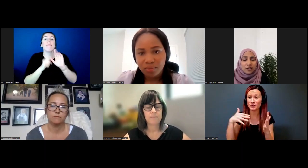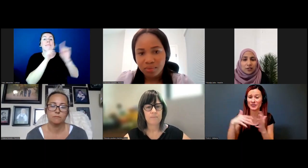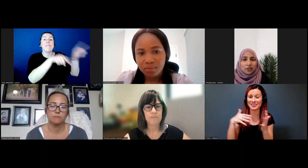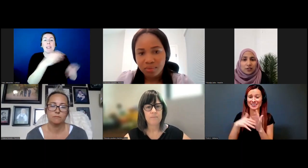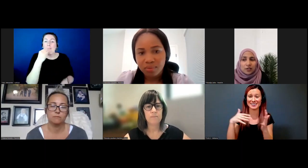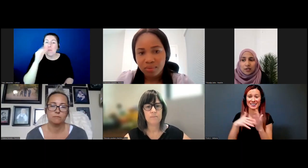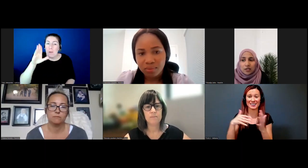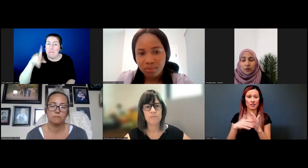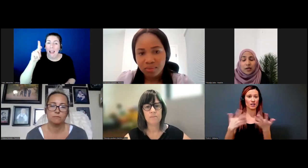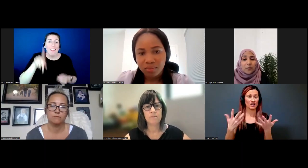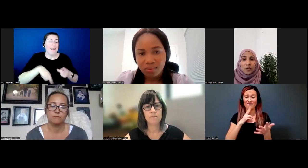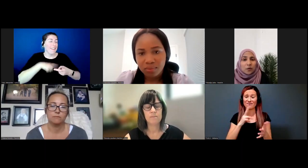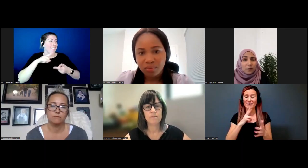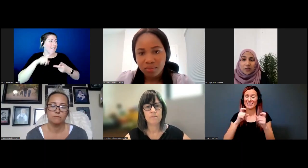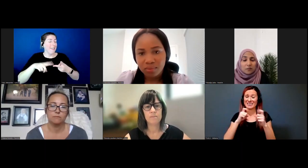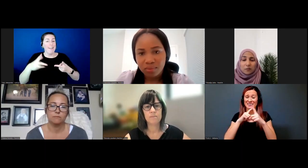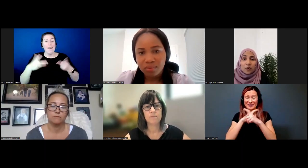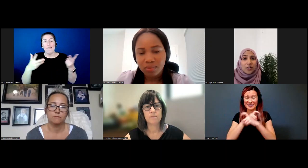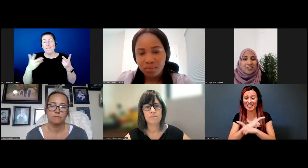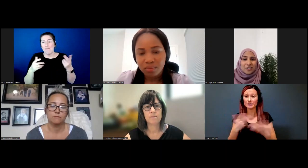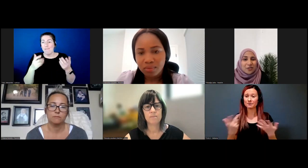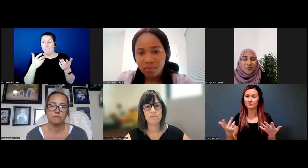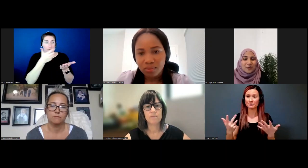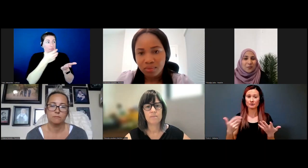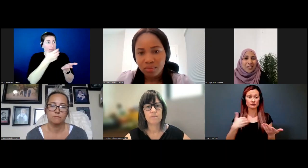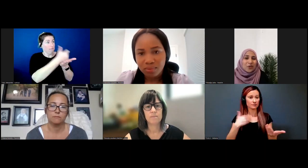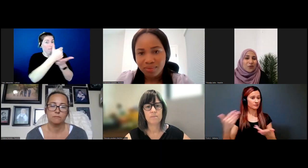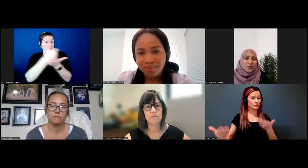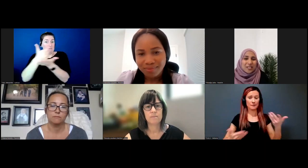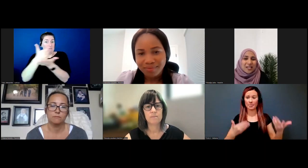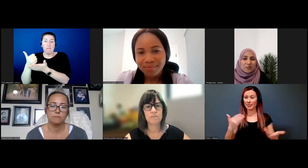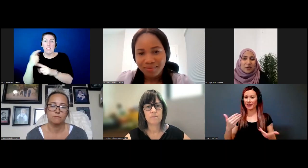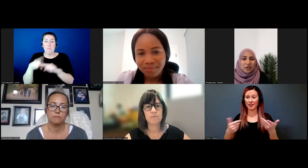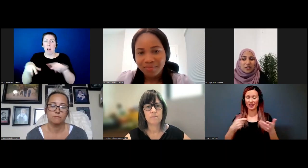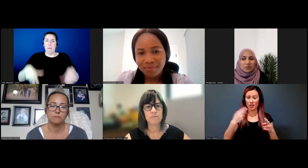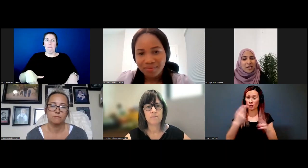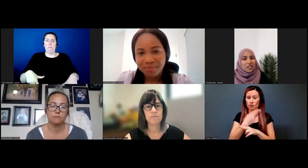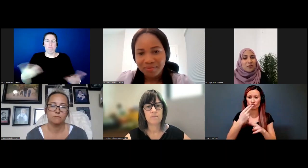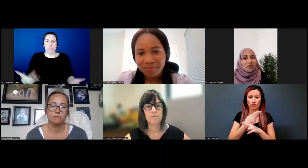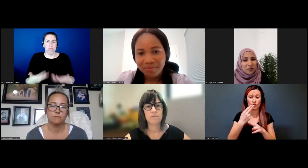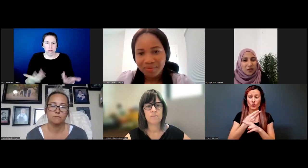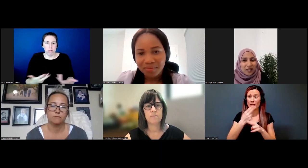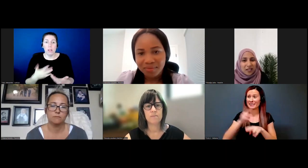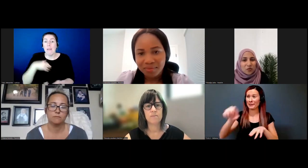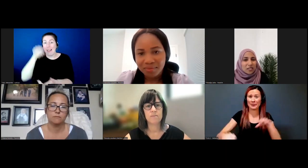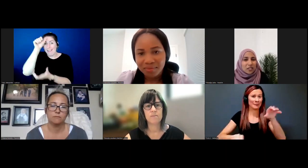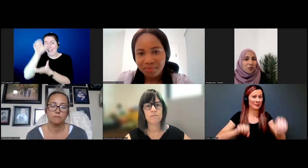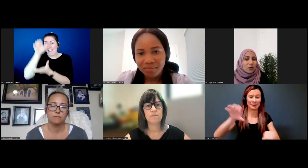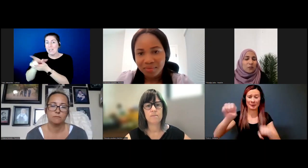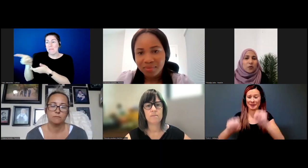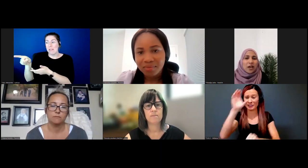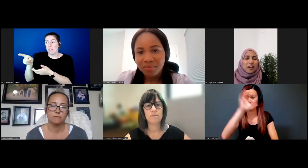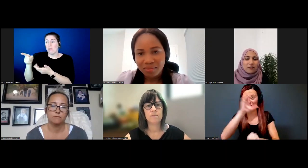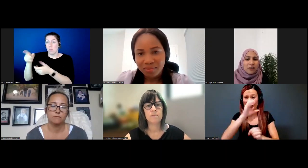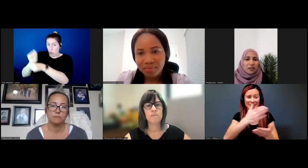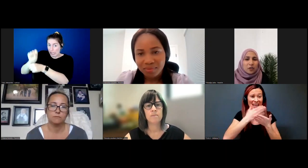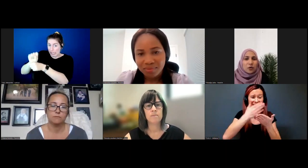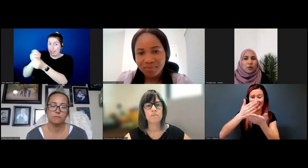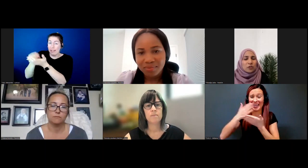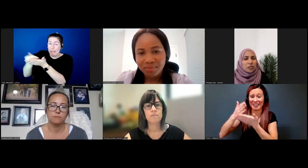all the, help we could, but we couldn't use many of those things because my husband was still working. So it's like, you